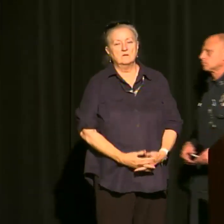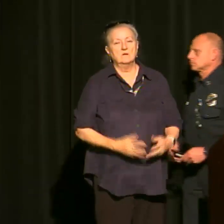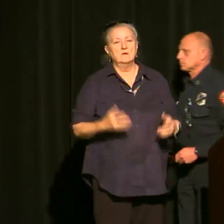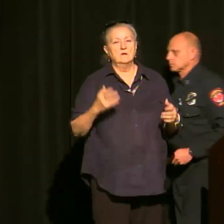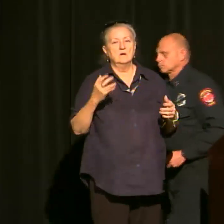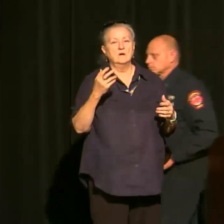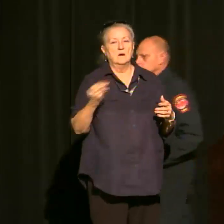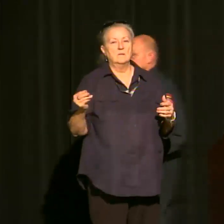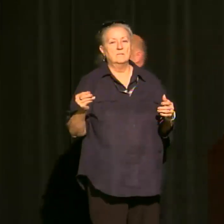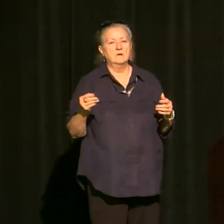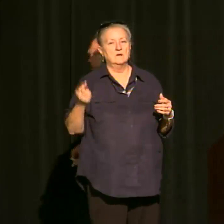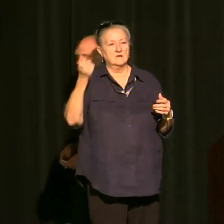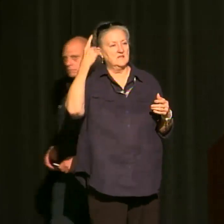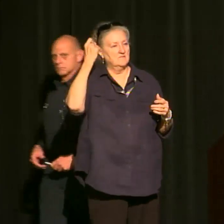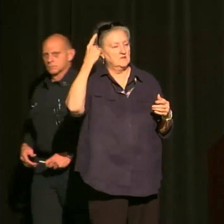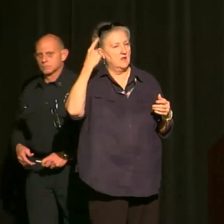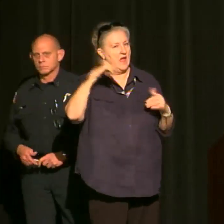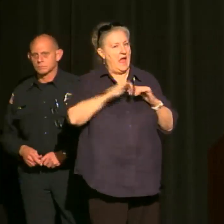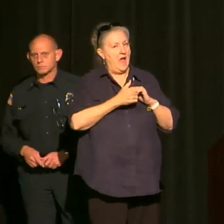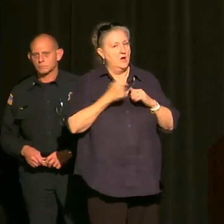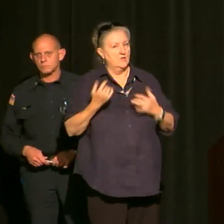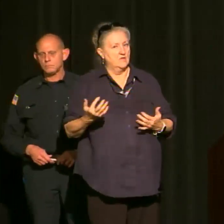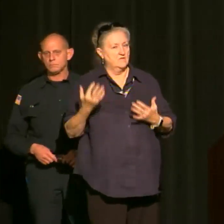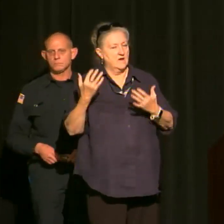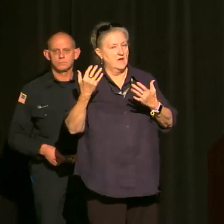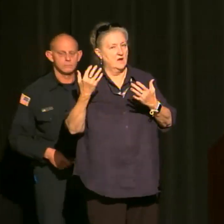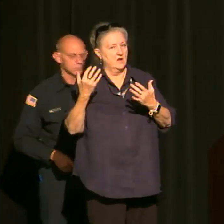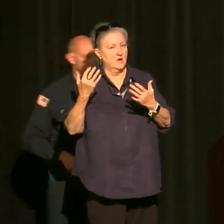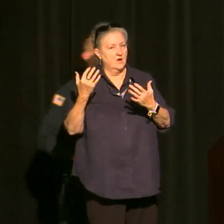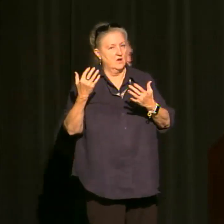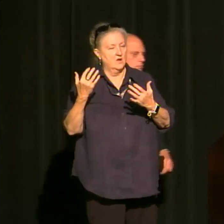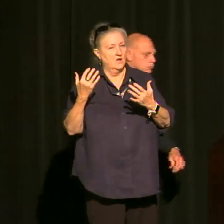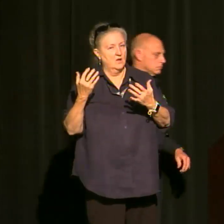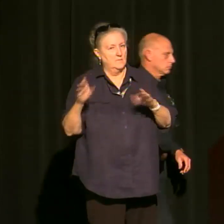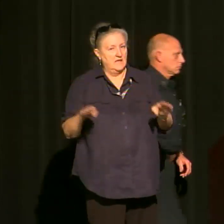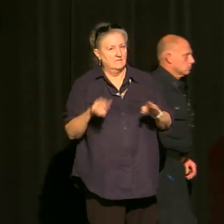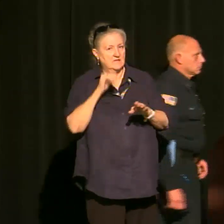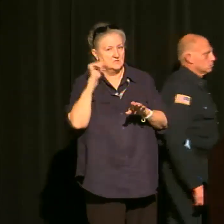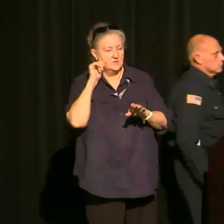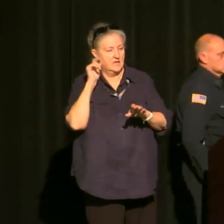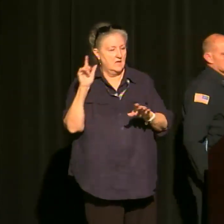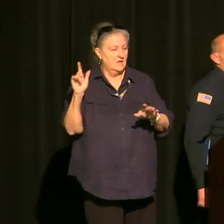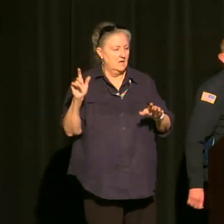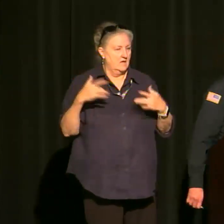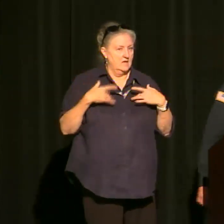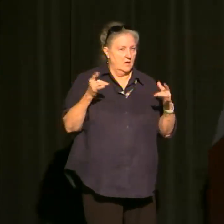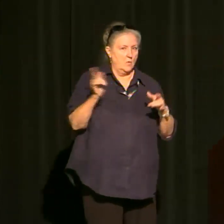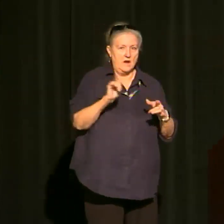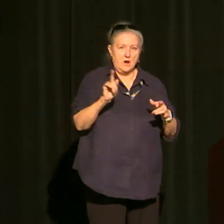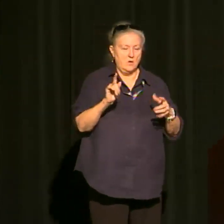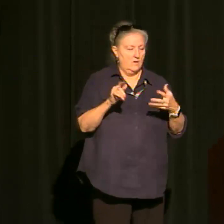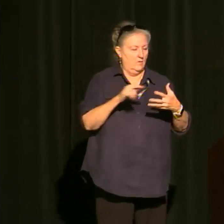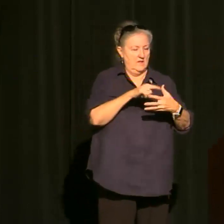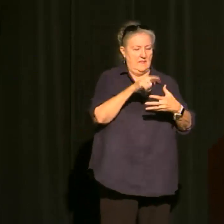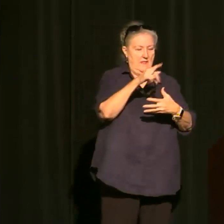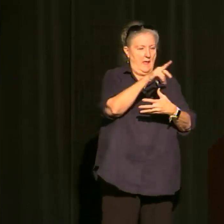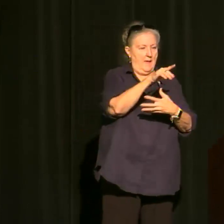hand. Given the way the fire is expanded yesterday, where are we at in the plans of the PACE